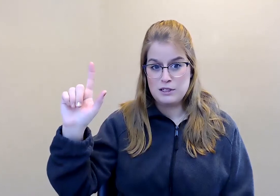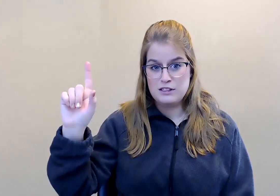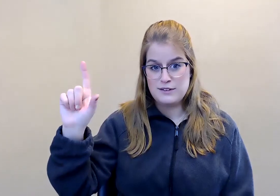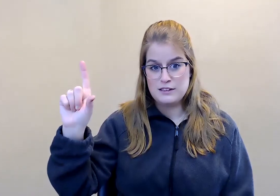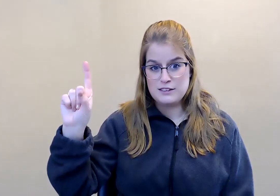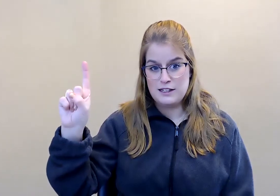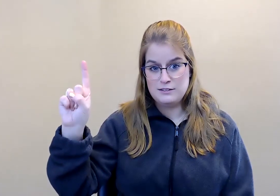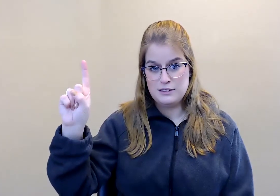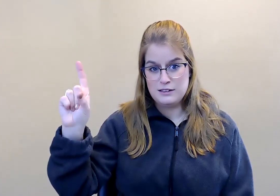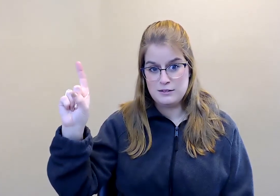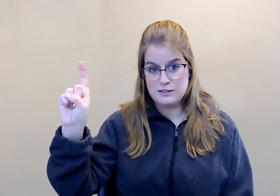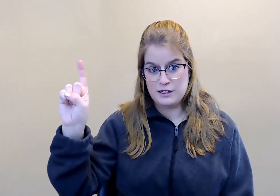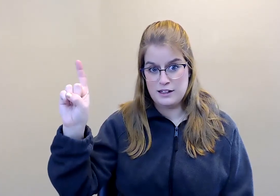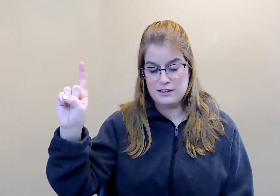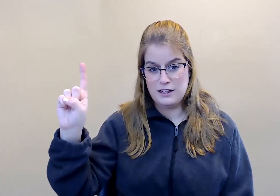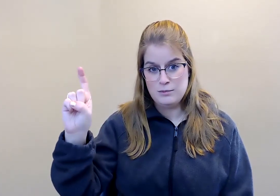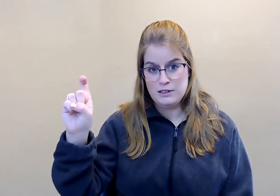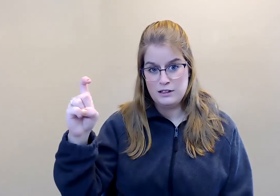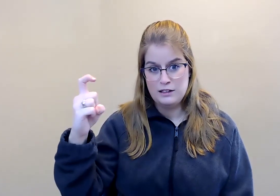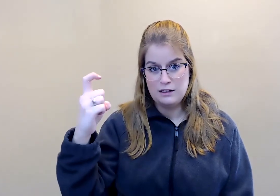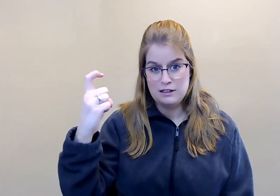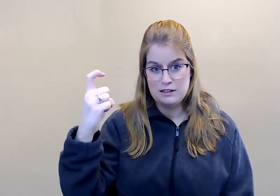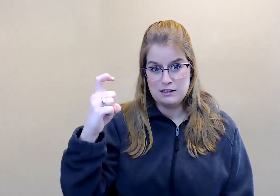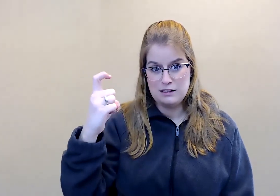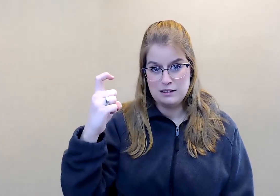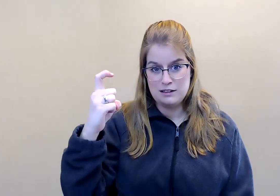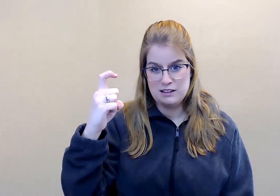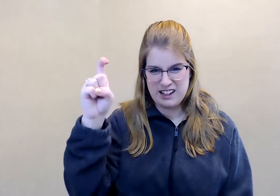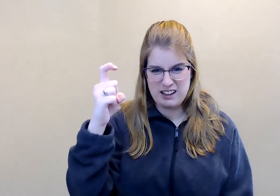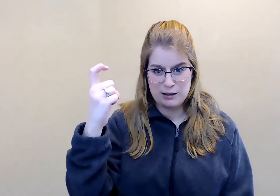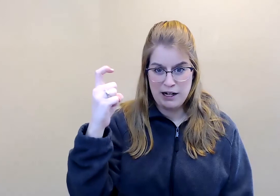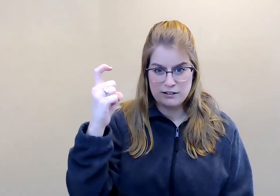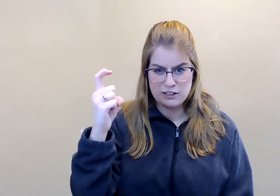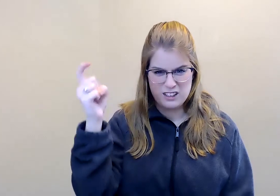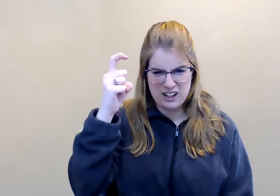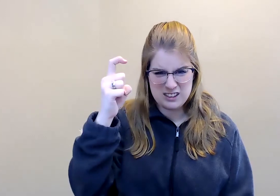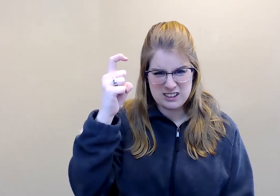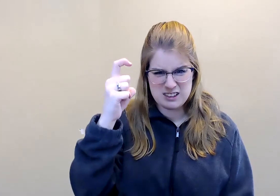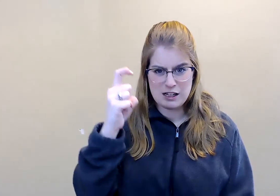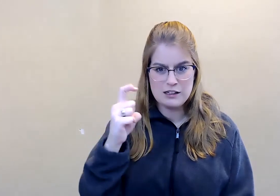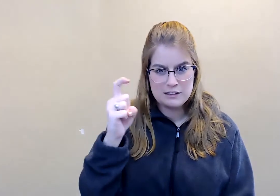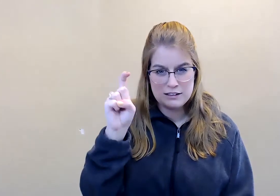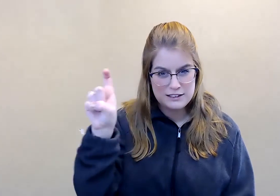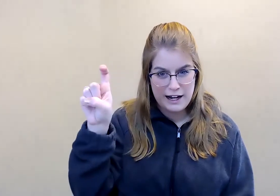these fingers down, tuck that thumb, kind of like a pirate's hook. Arrgh. It's an